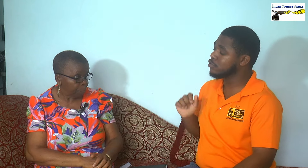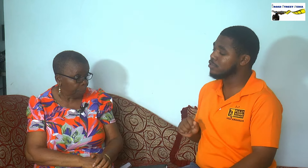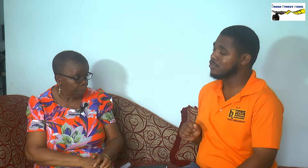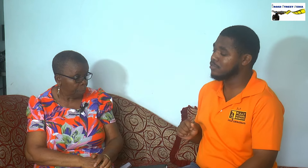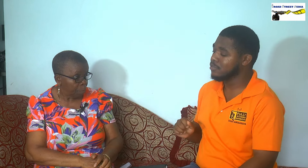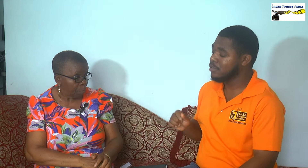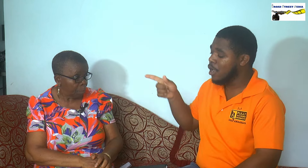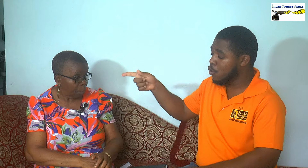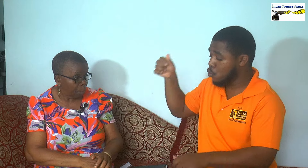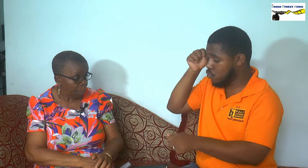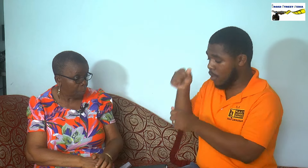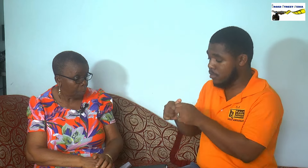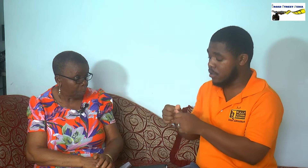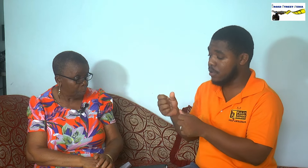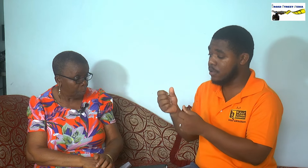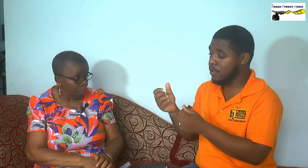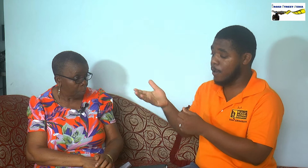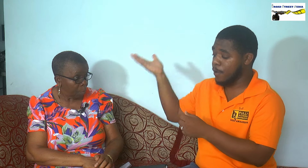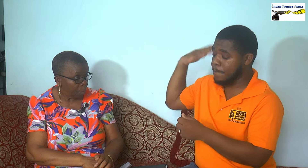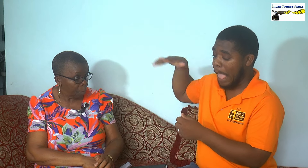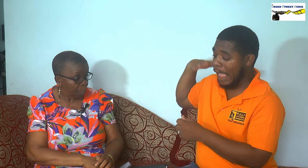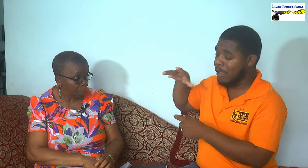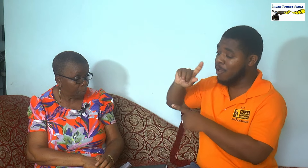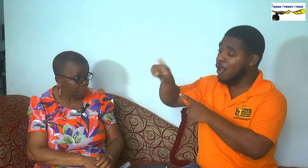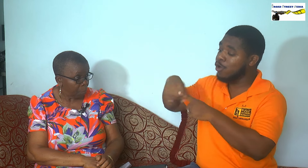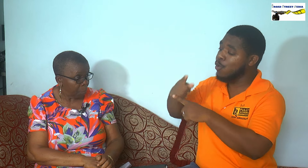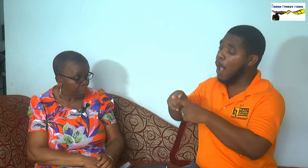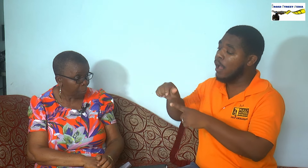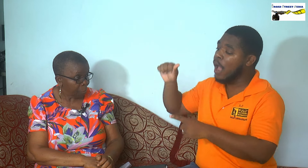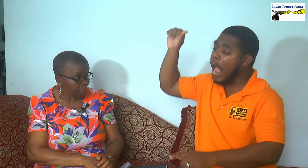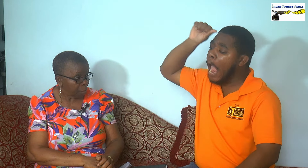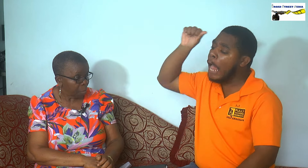So, I want to ask you, you remember in the past?